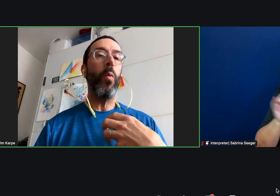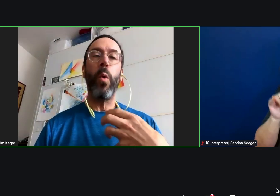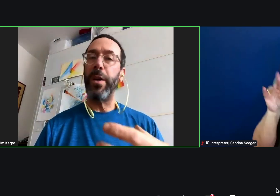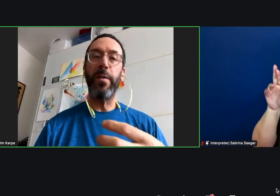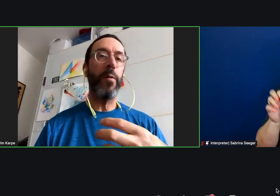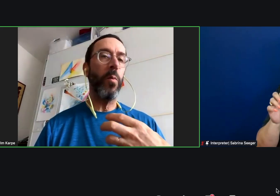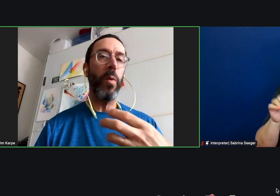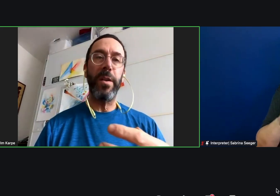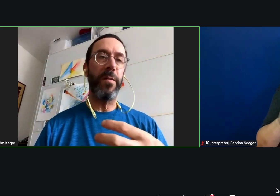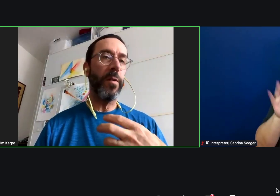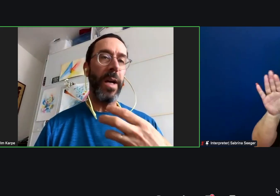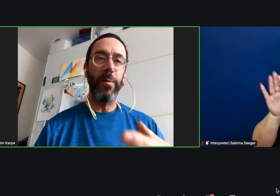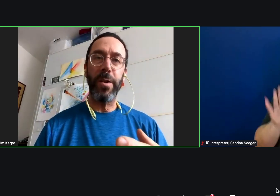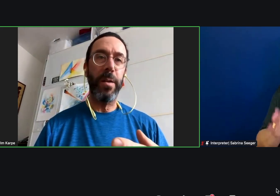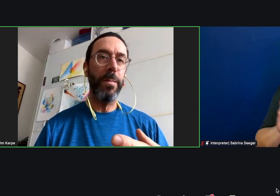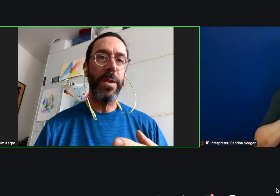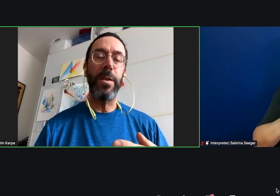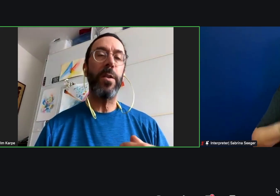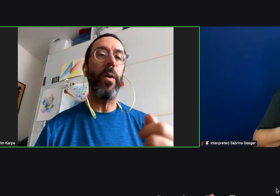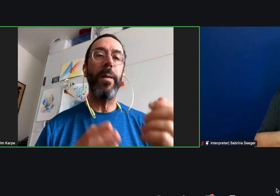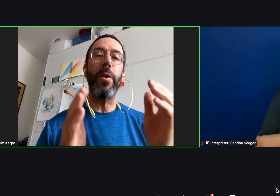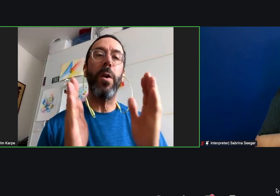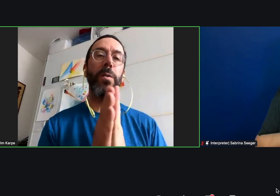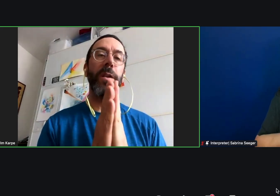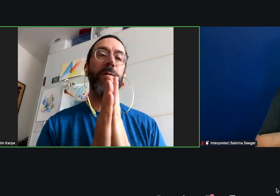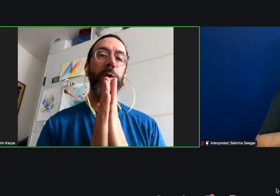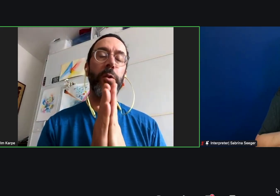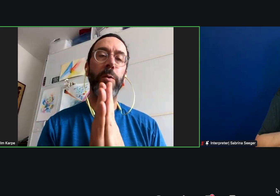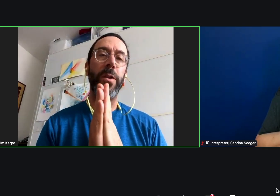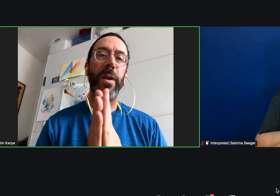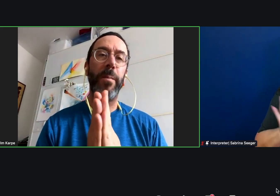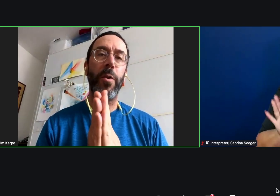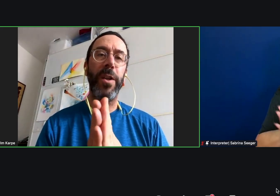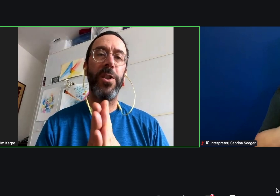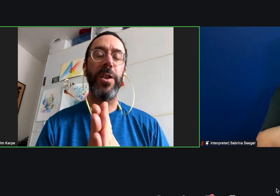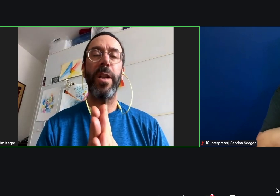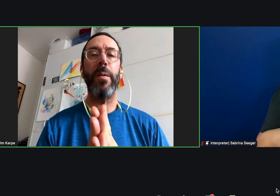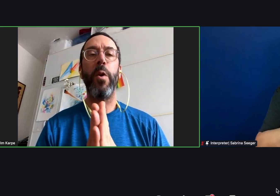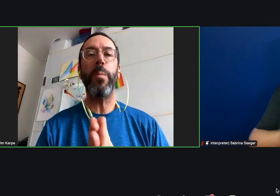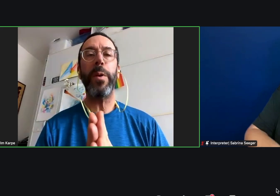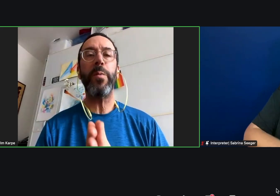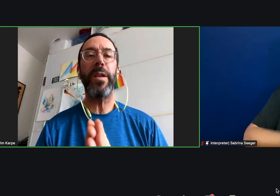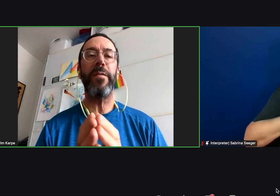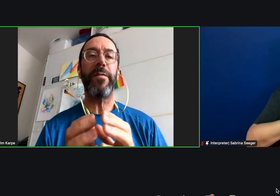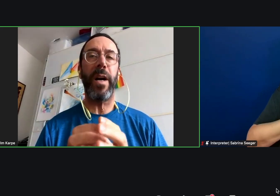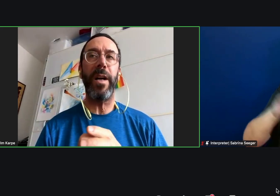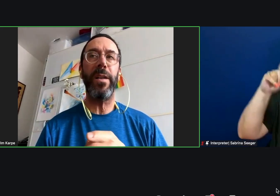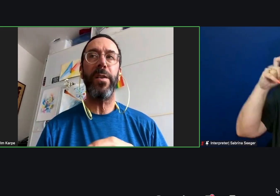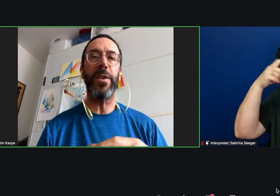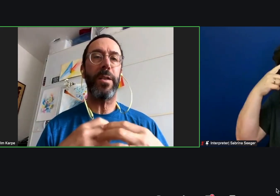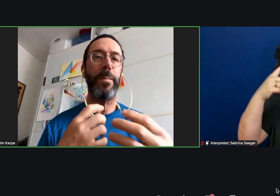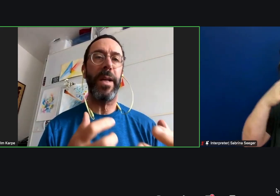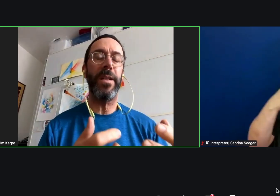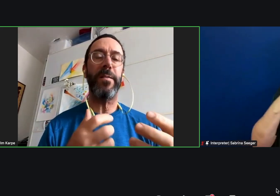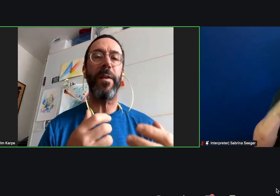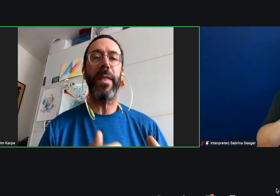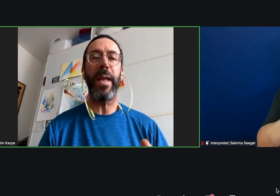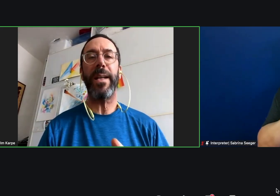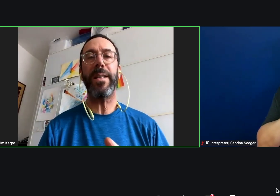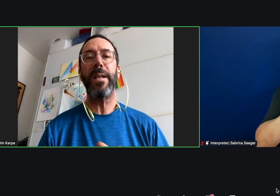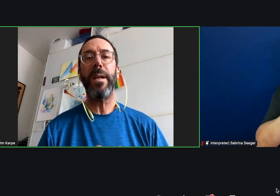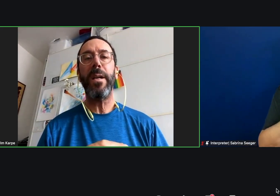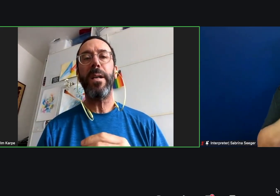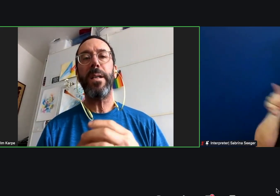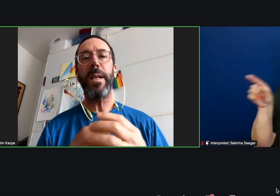have wonderful, wonderful outcomes. So I'm calling for true collaboration. I'm hoping we can find the space for